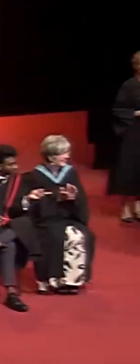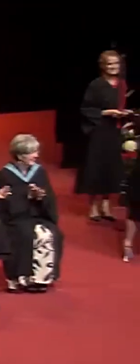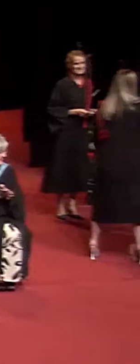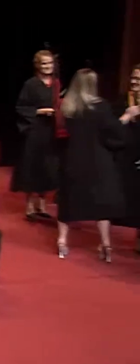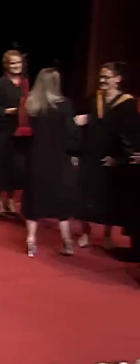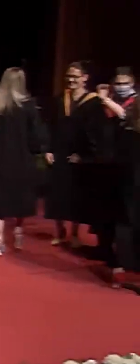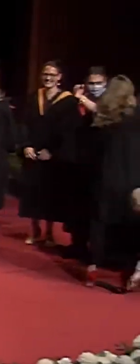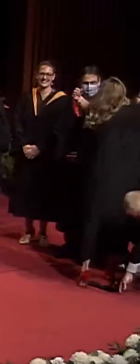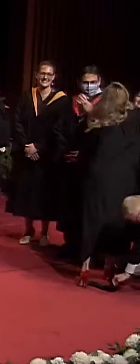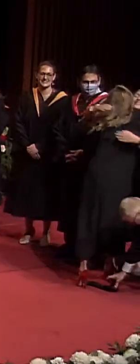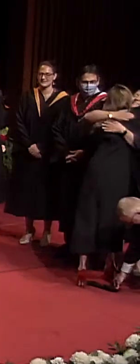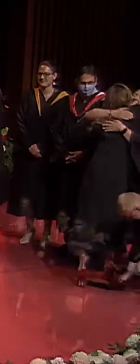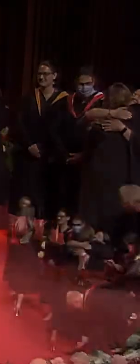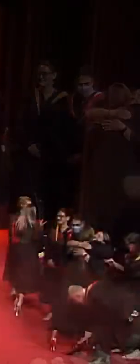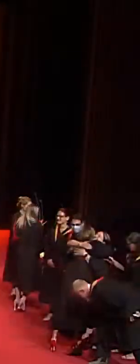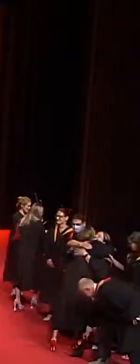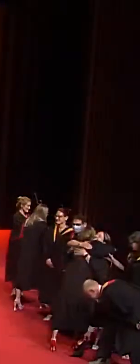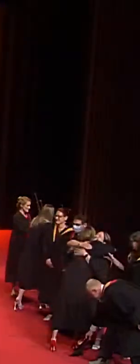Matthew Mastromateo.